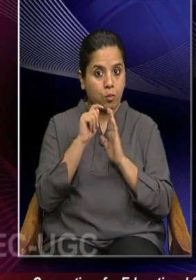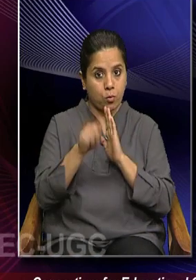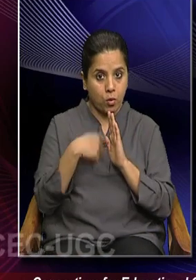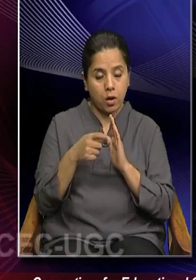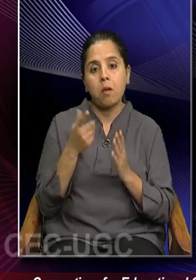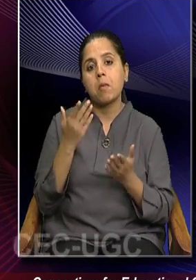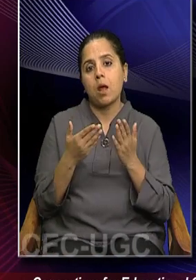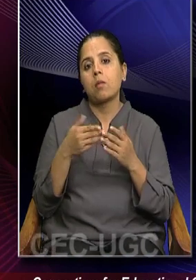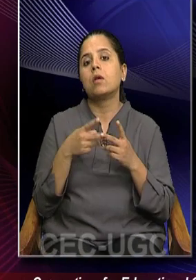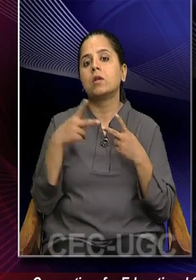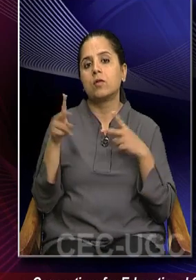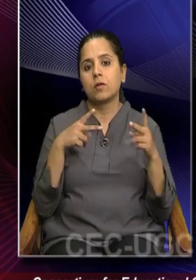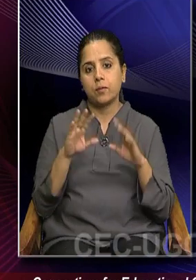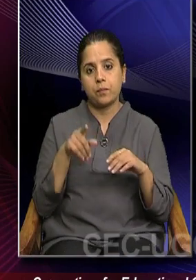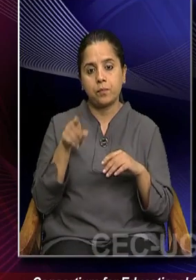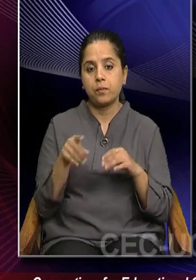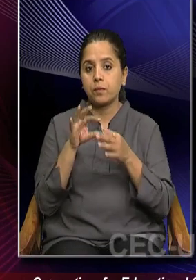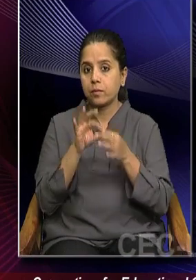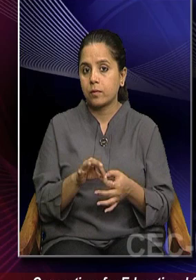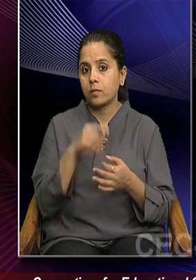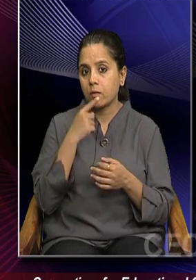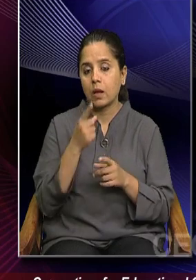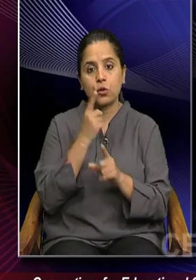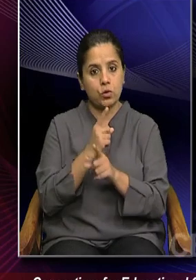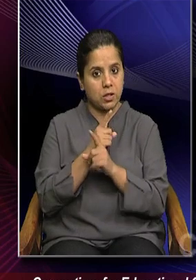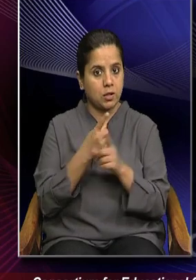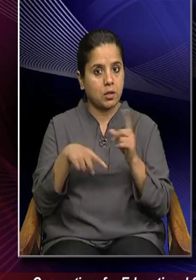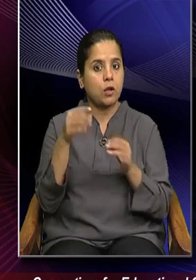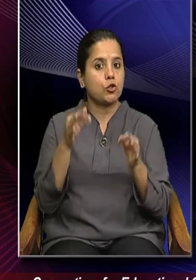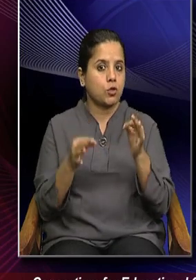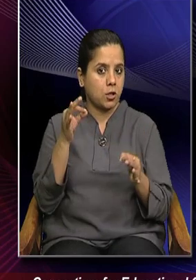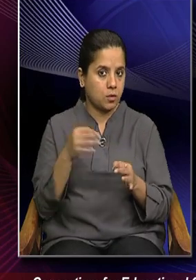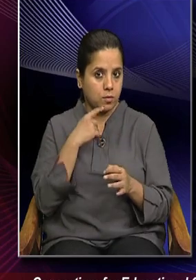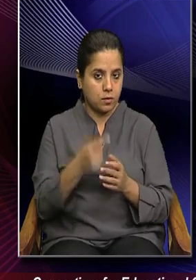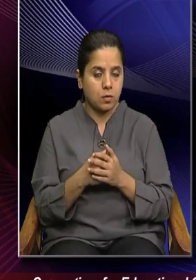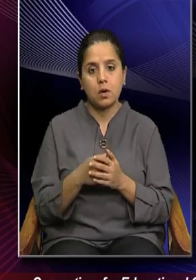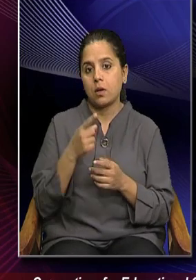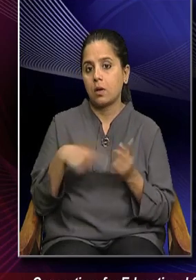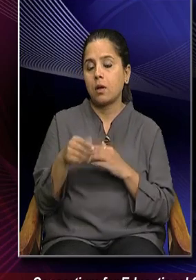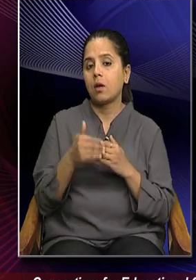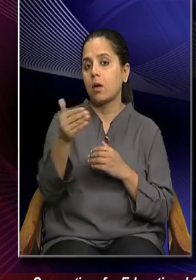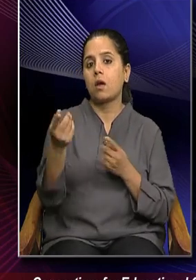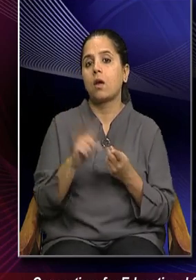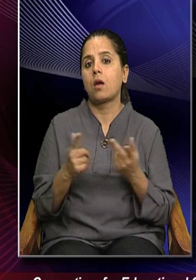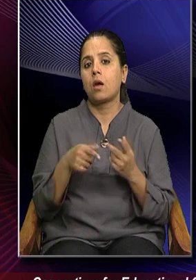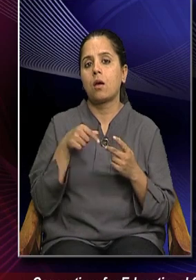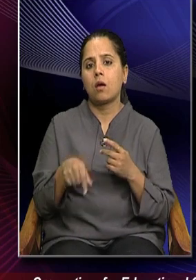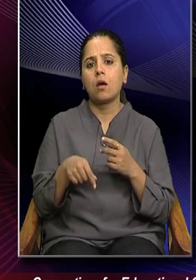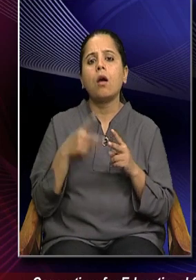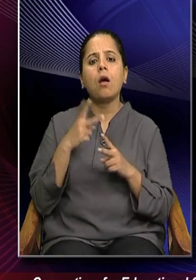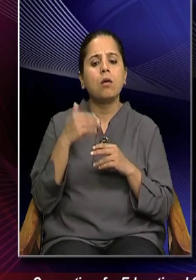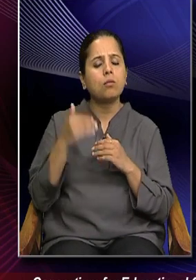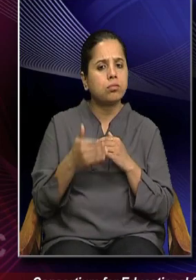may vary and based on the teacher judgment, leading to